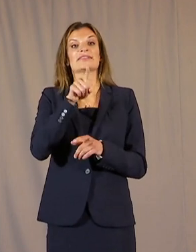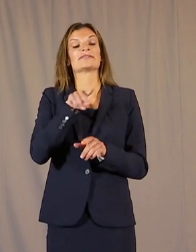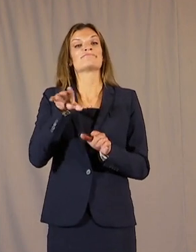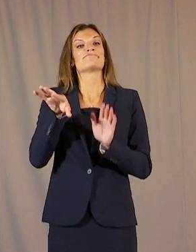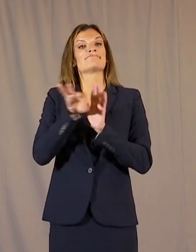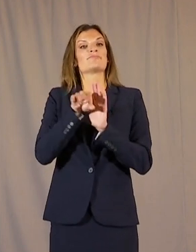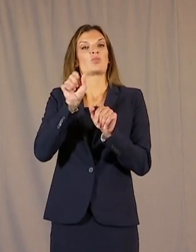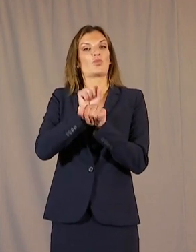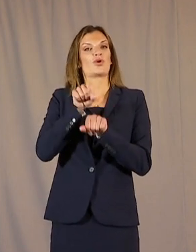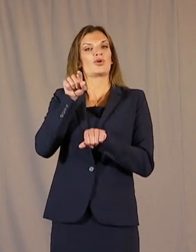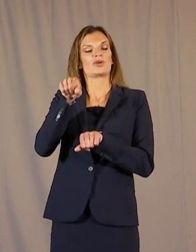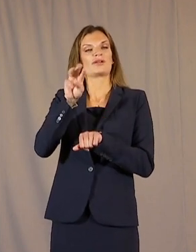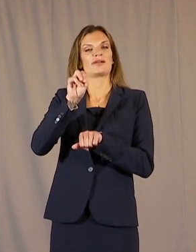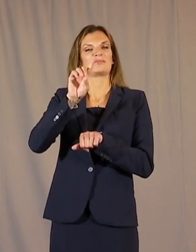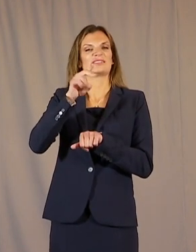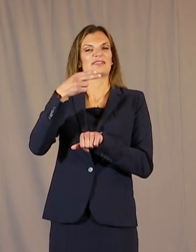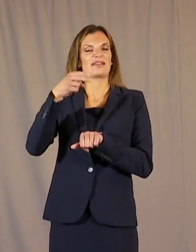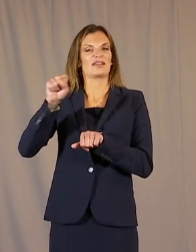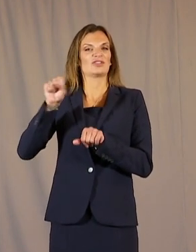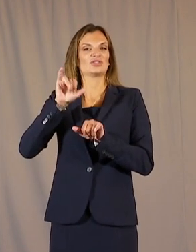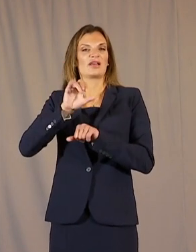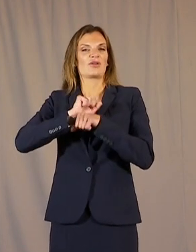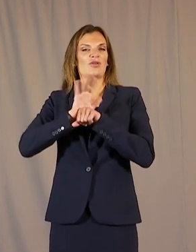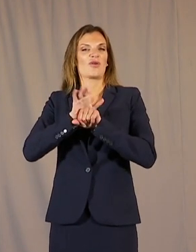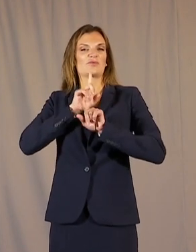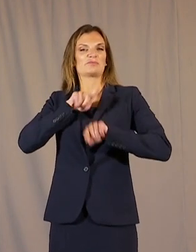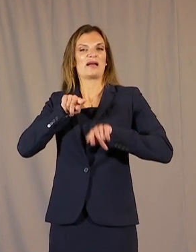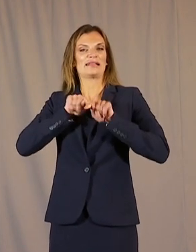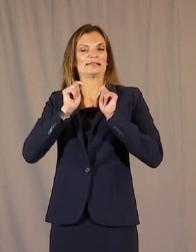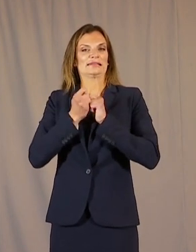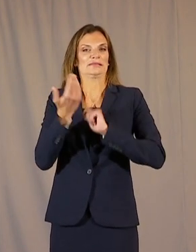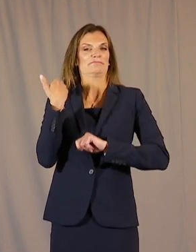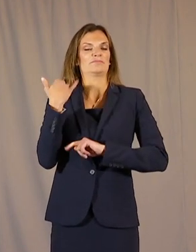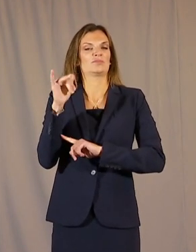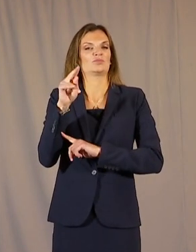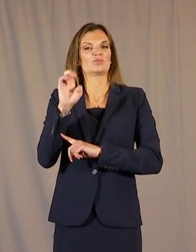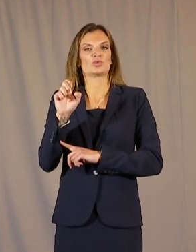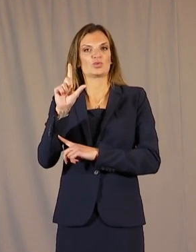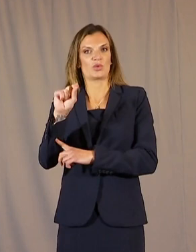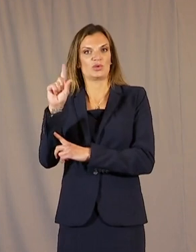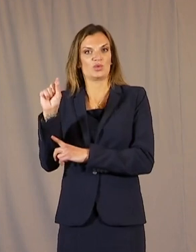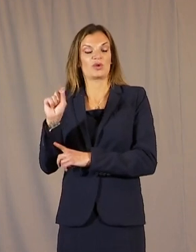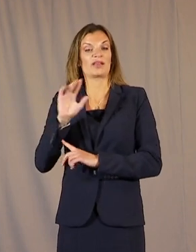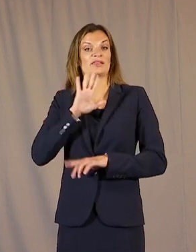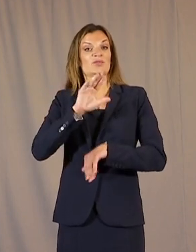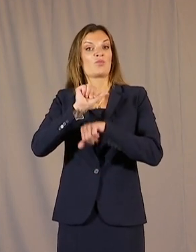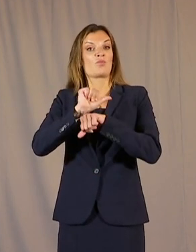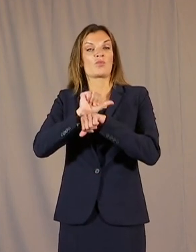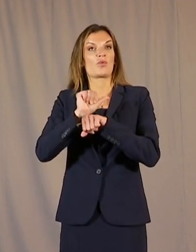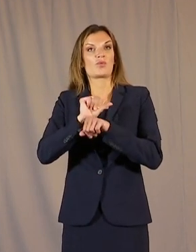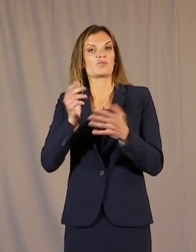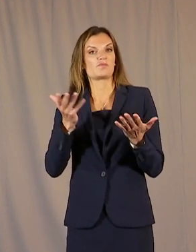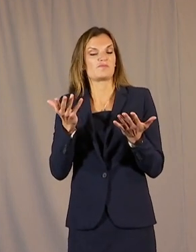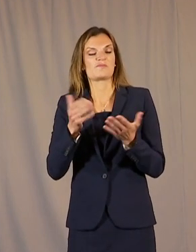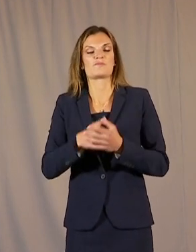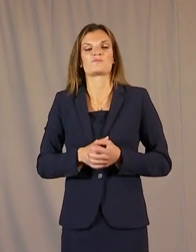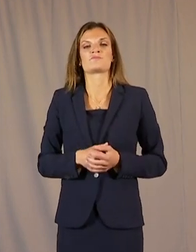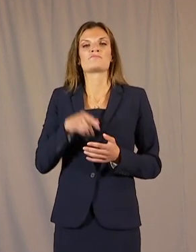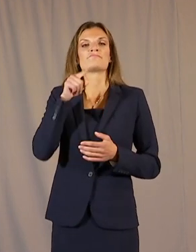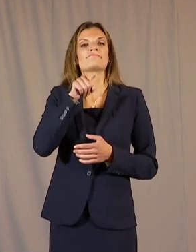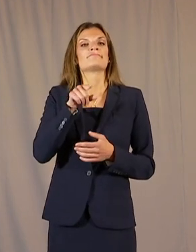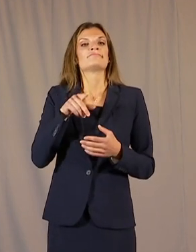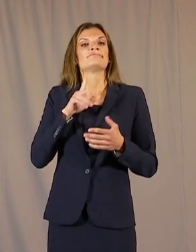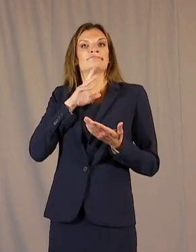the COVID-19 response team in June of 2020. In his role, he has provided technical assistance